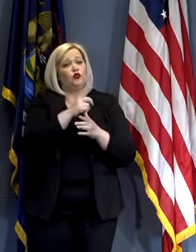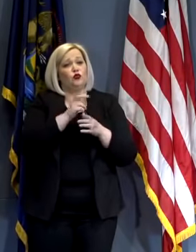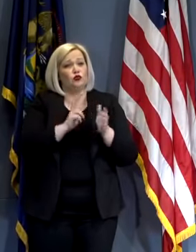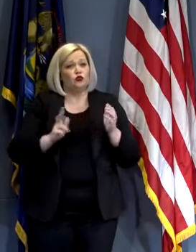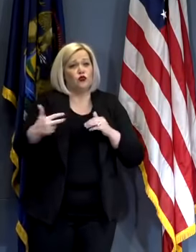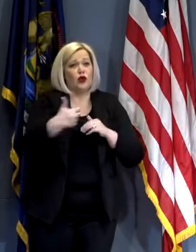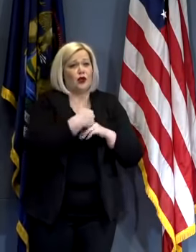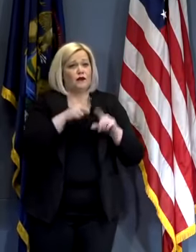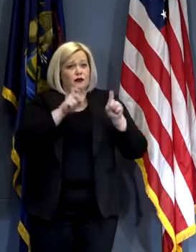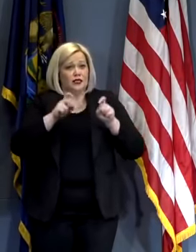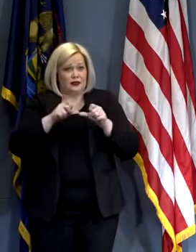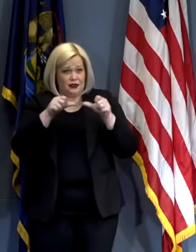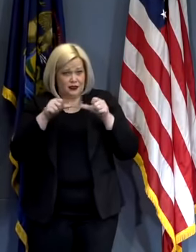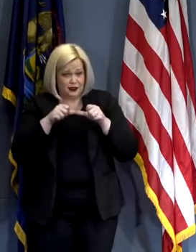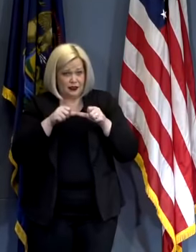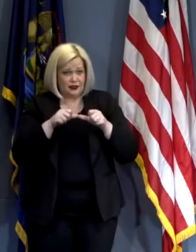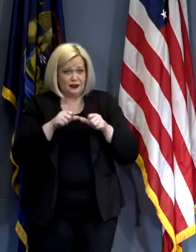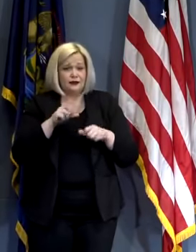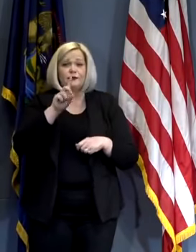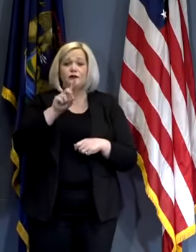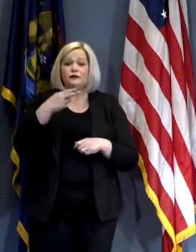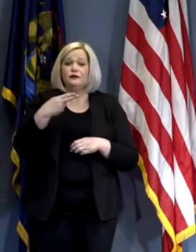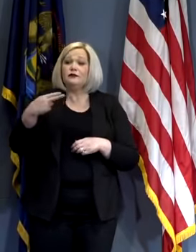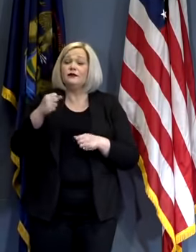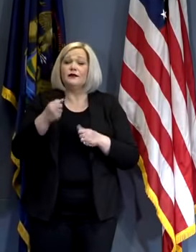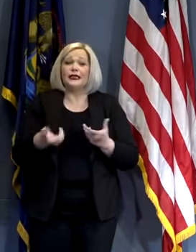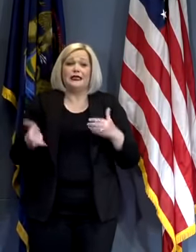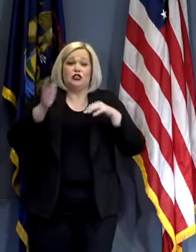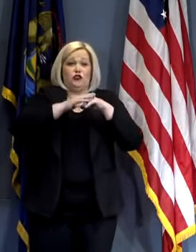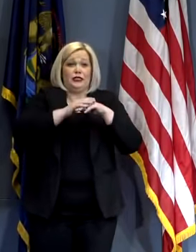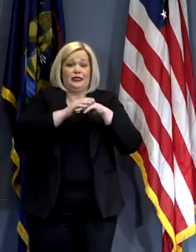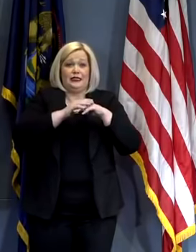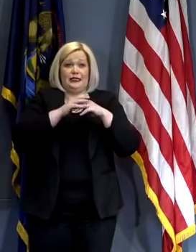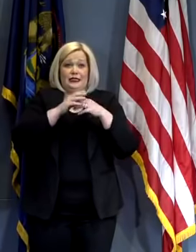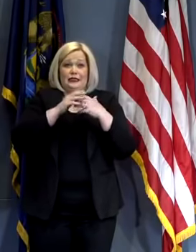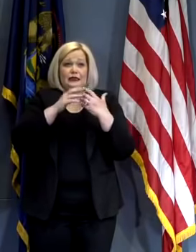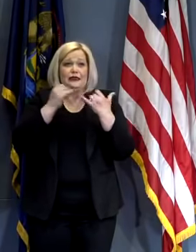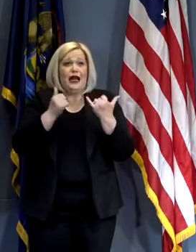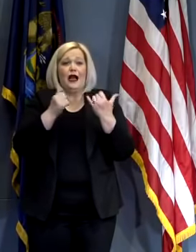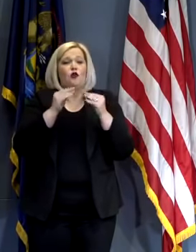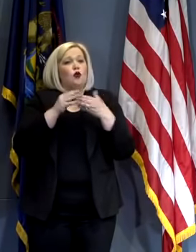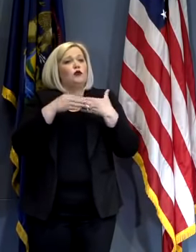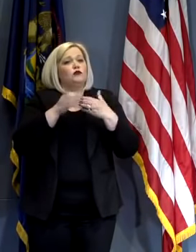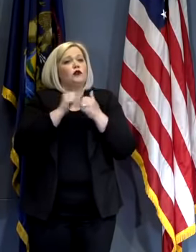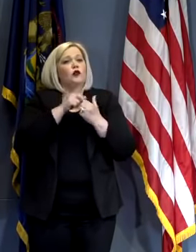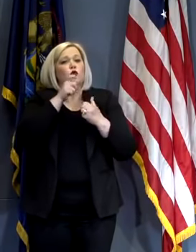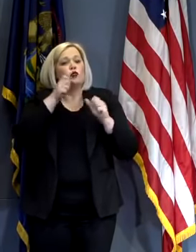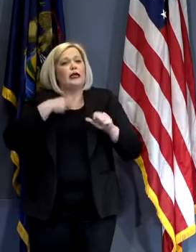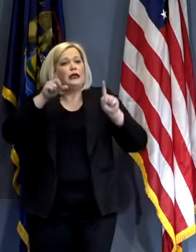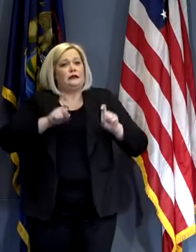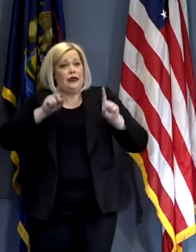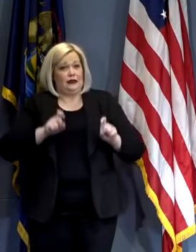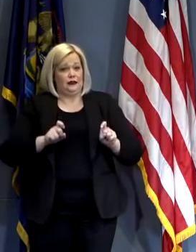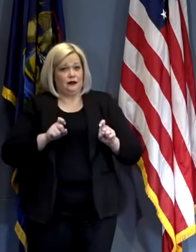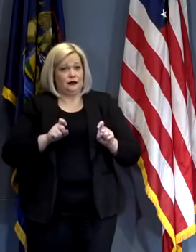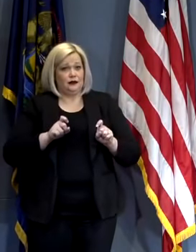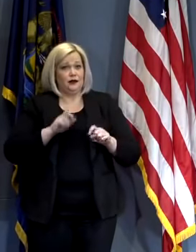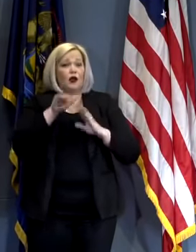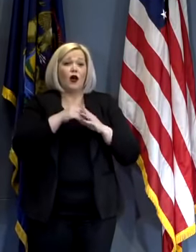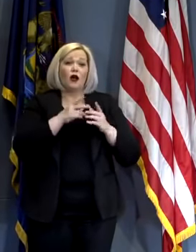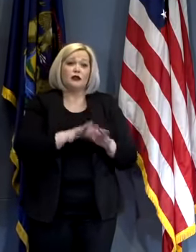state. DHHS is expanding its testing criteria at these sites to include all essential